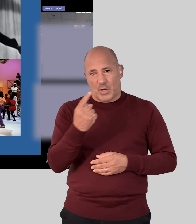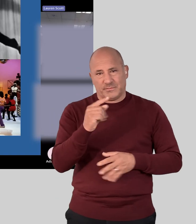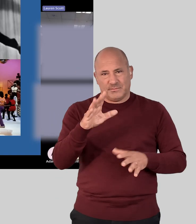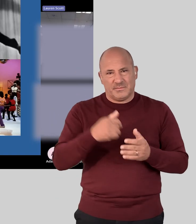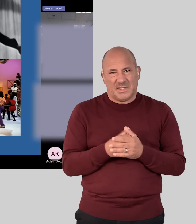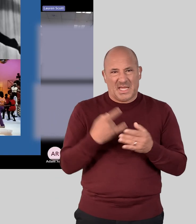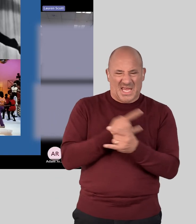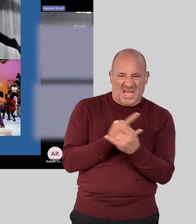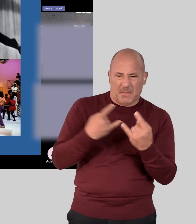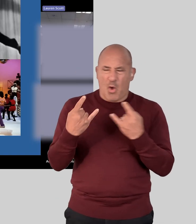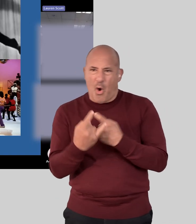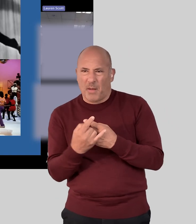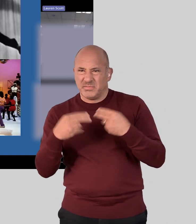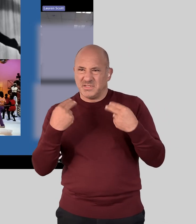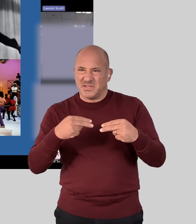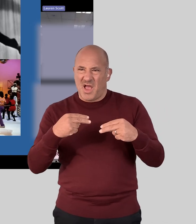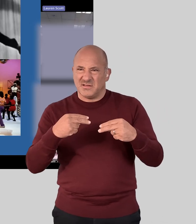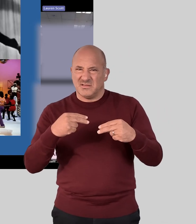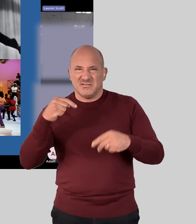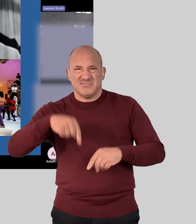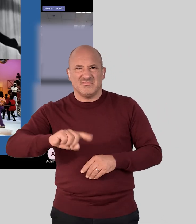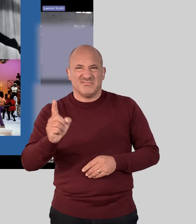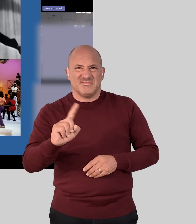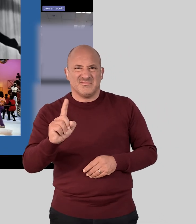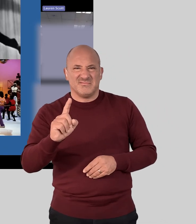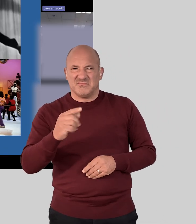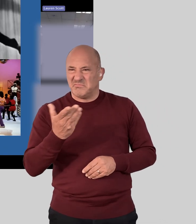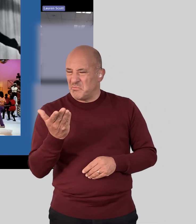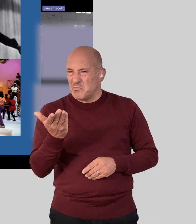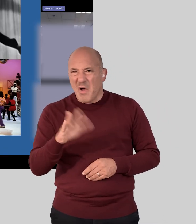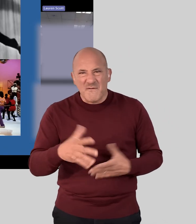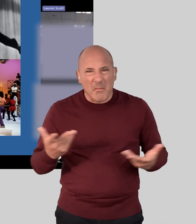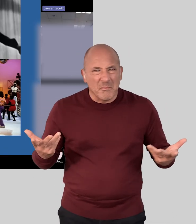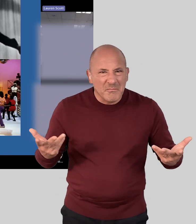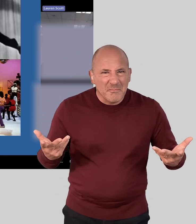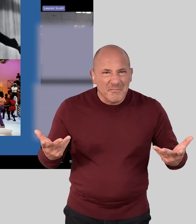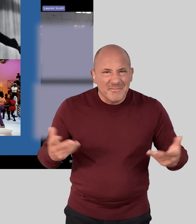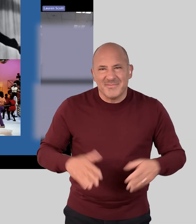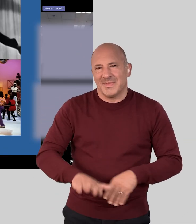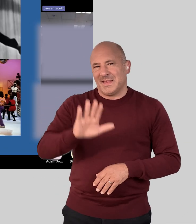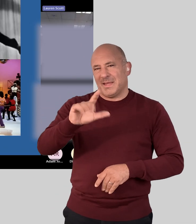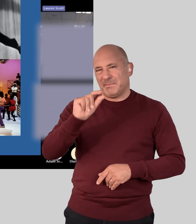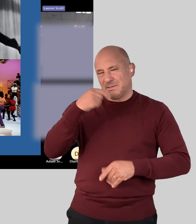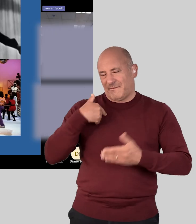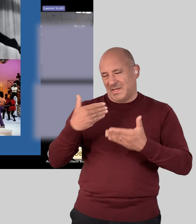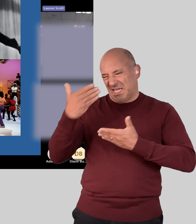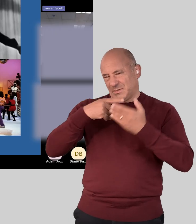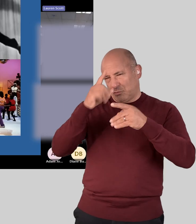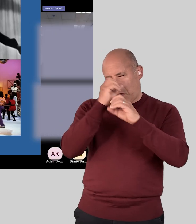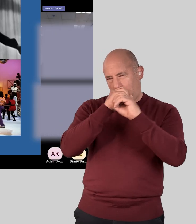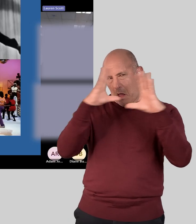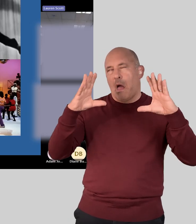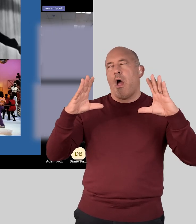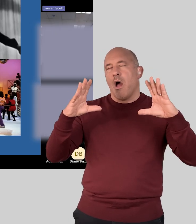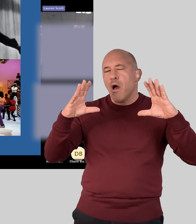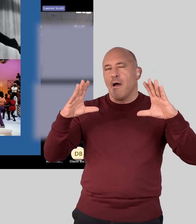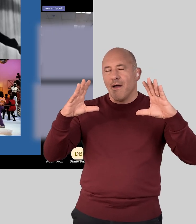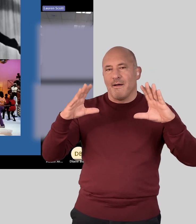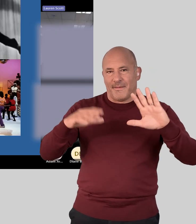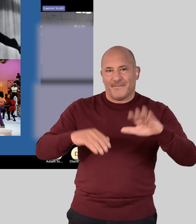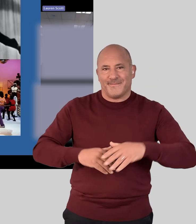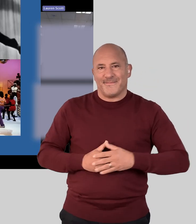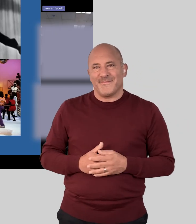first of all, what is hip hop dance and where does it come from? And touching upon some